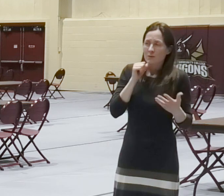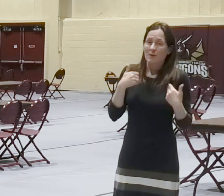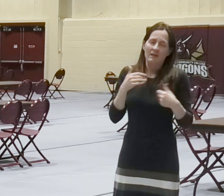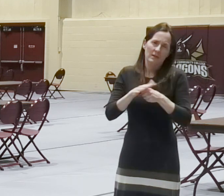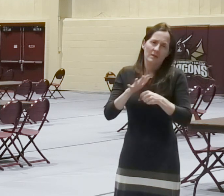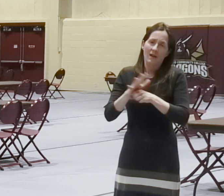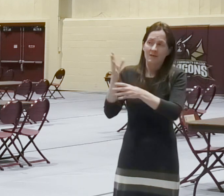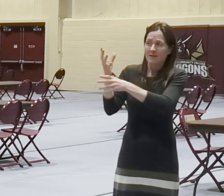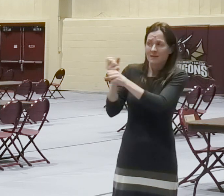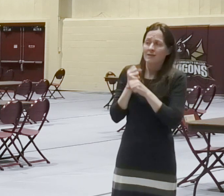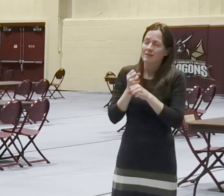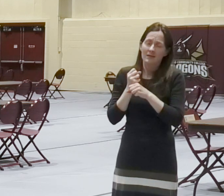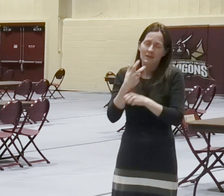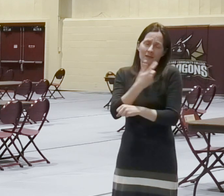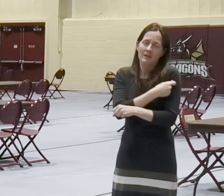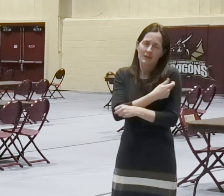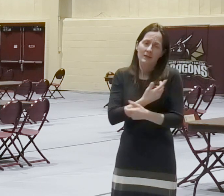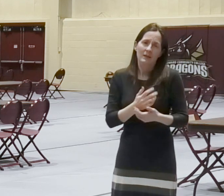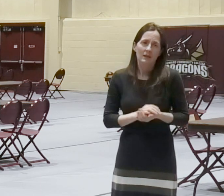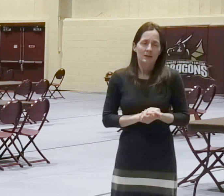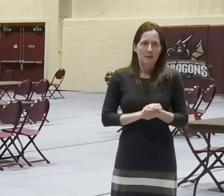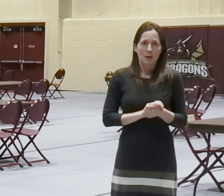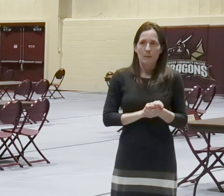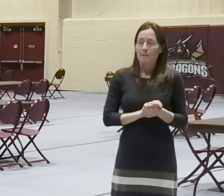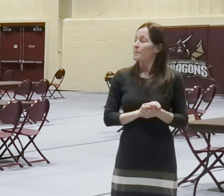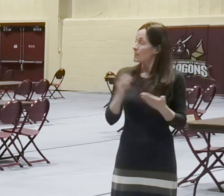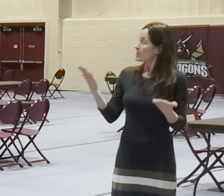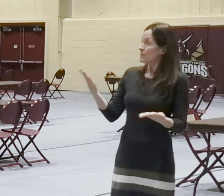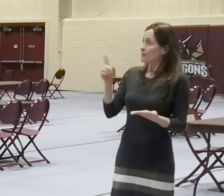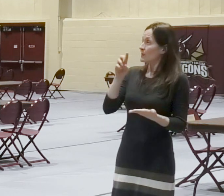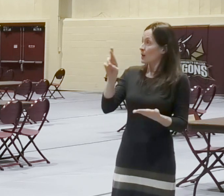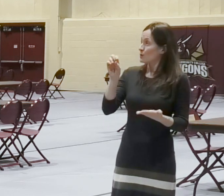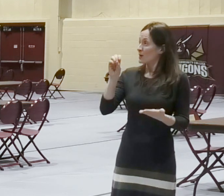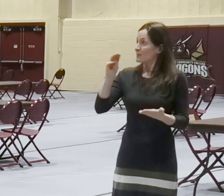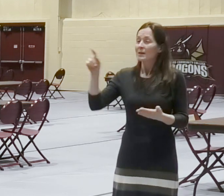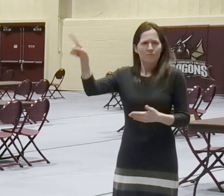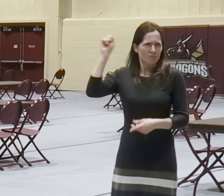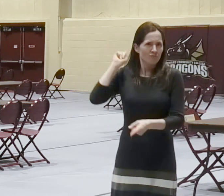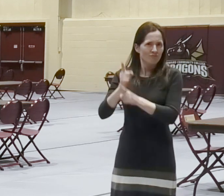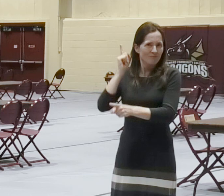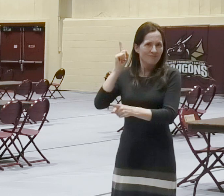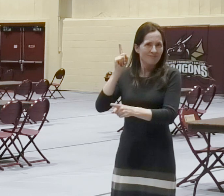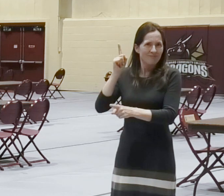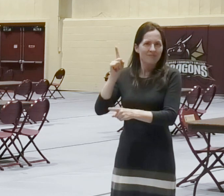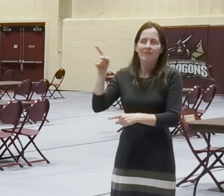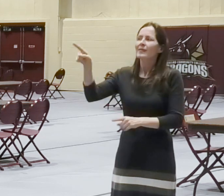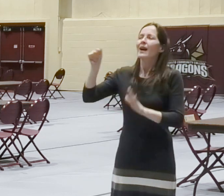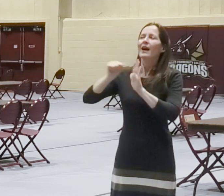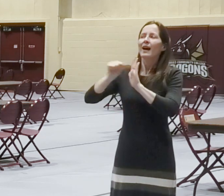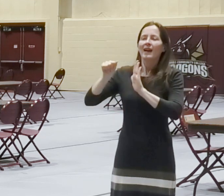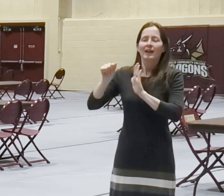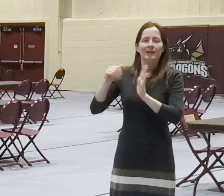adults in 1C to register. Dr. Rossman? All right. I got an A from the doc.